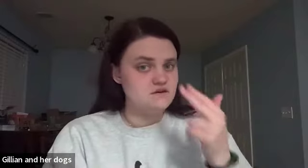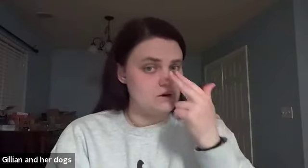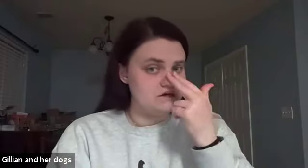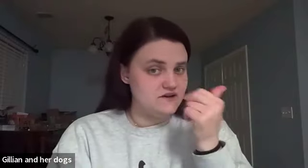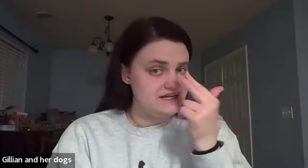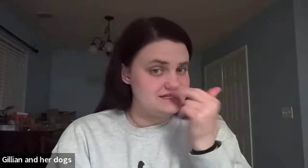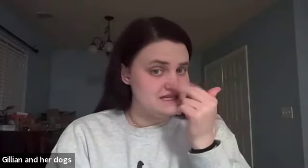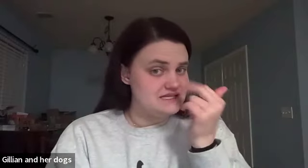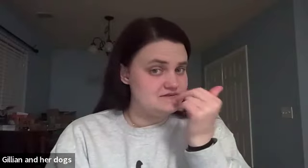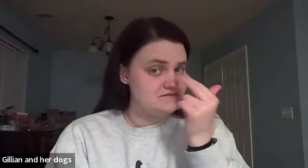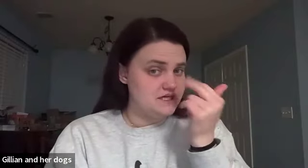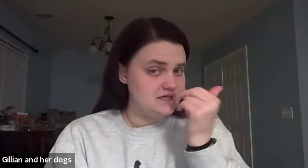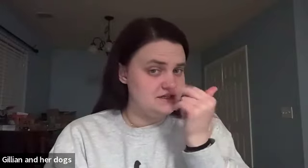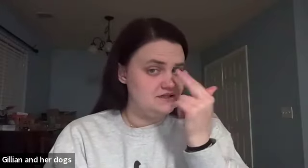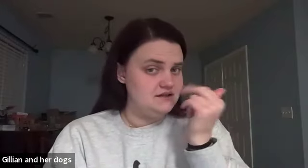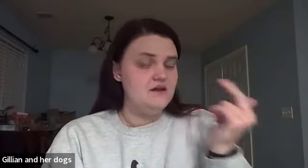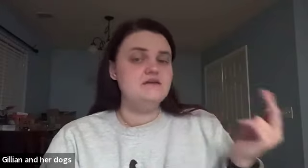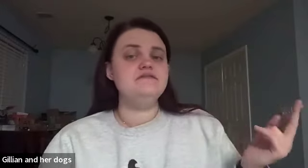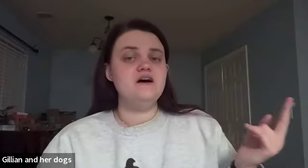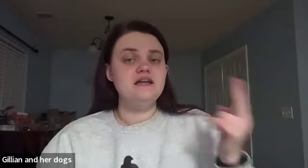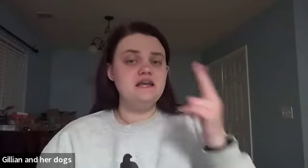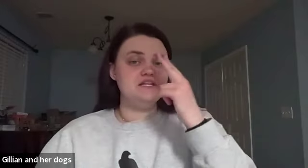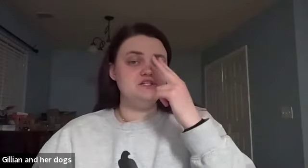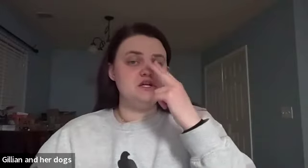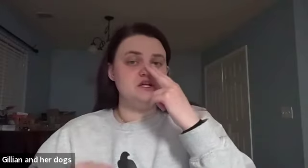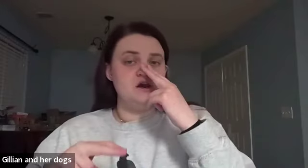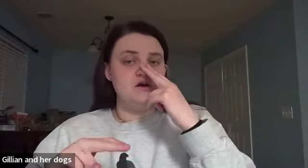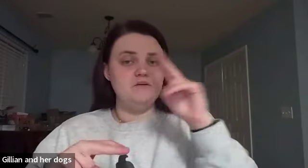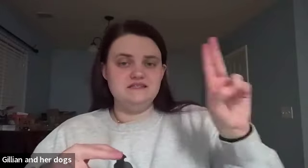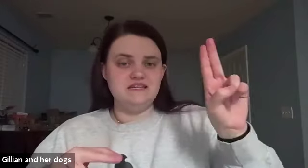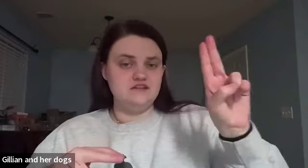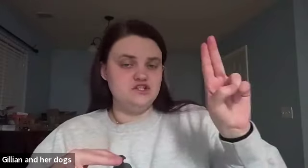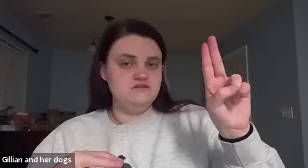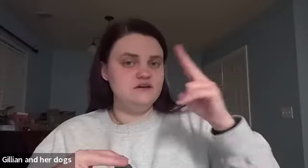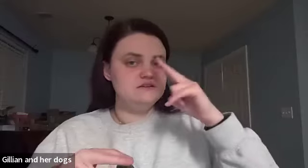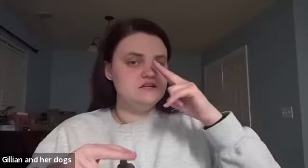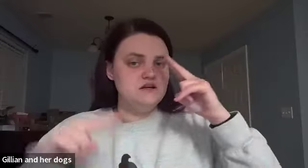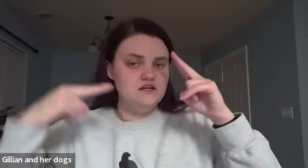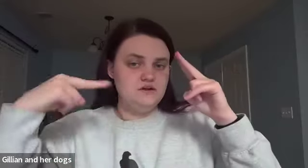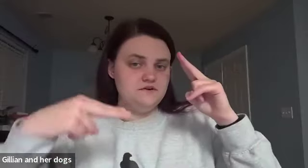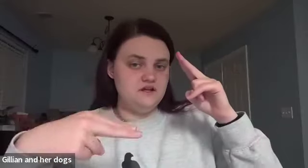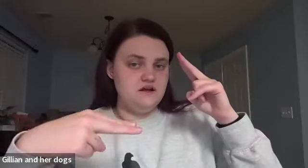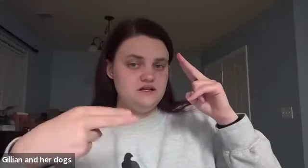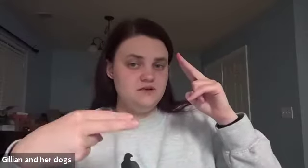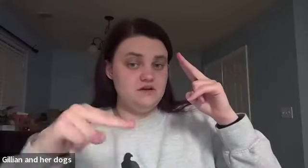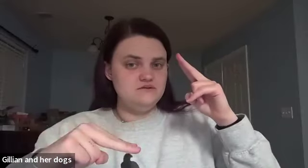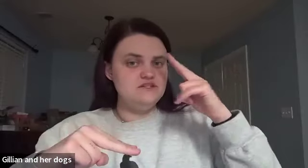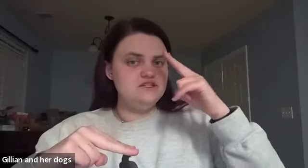So whereas funny is this, funny, fun is you're gonna go, it's like the two fingers. You have your non-dominant also in the